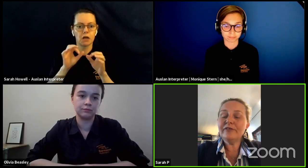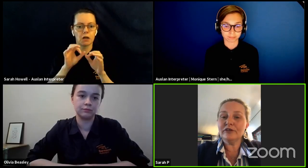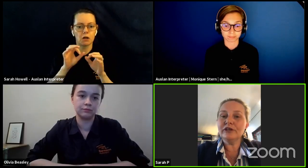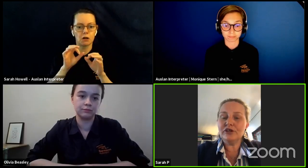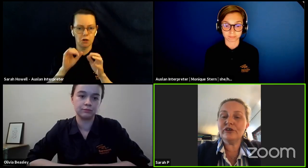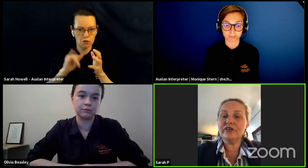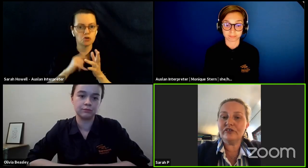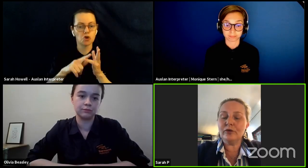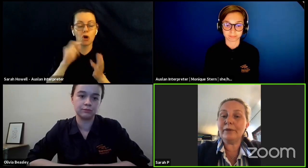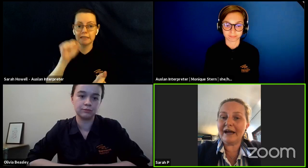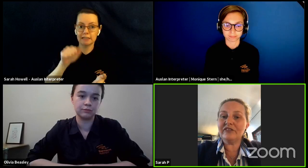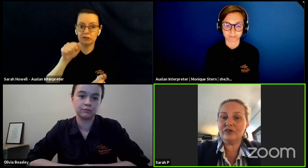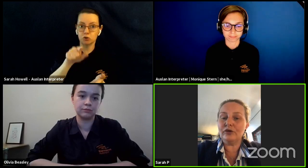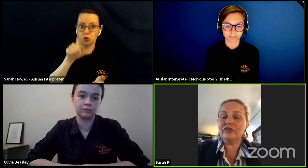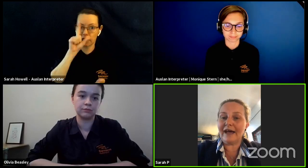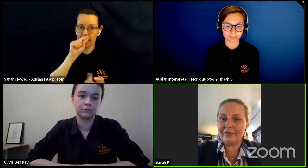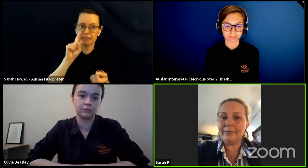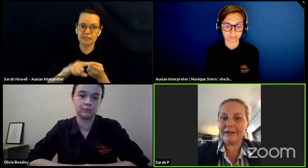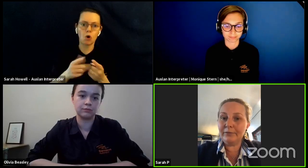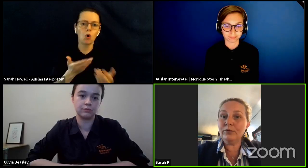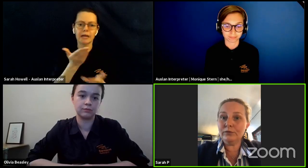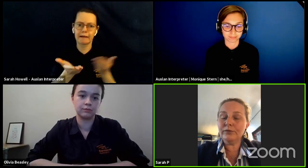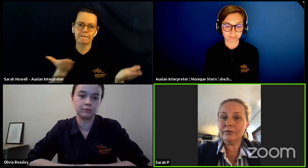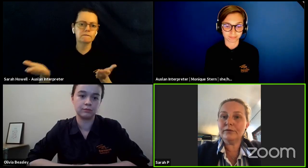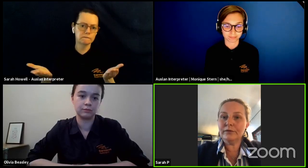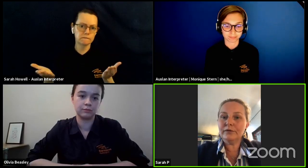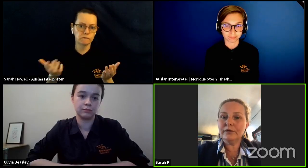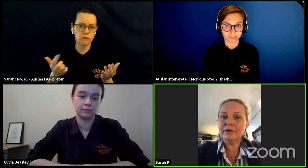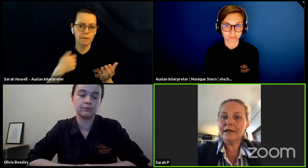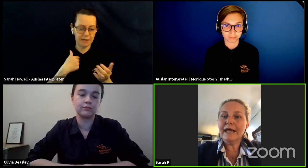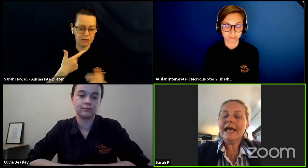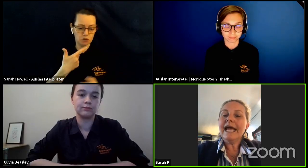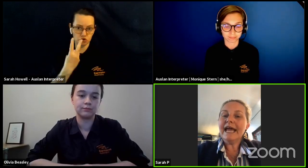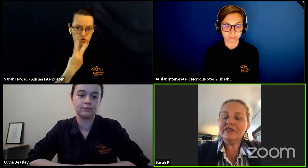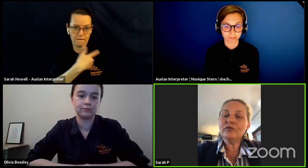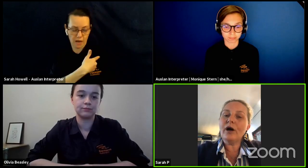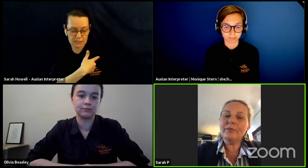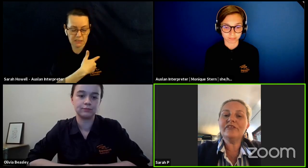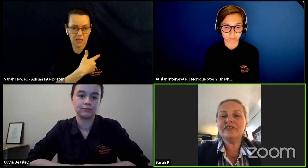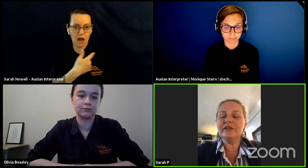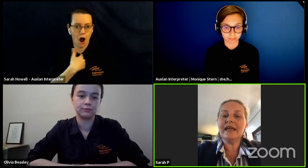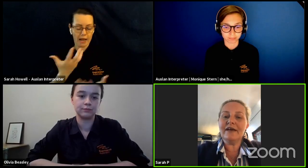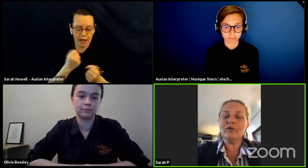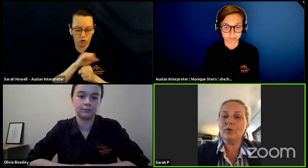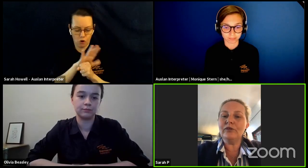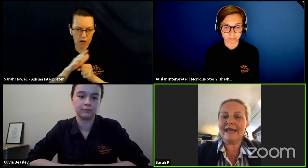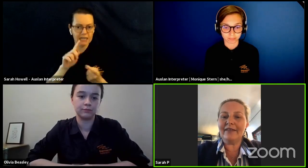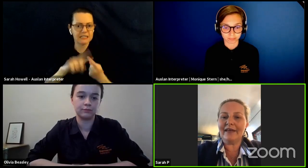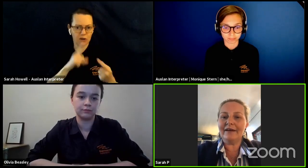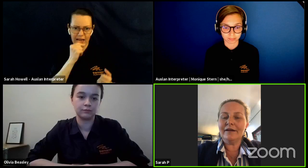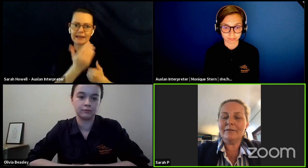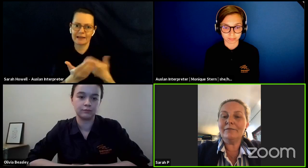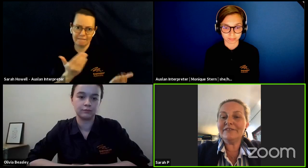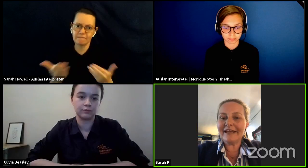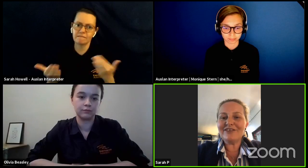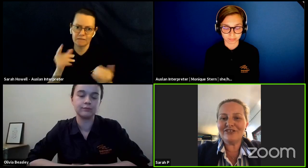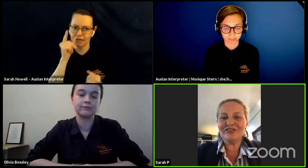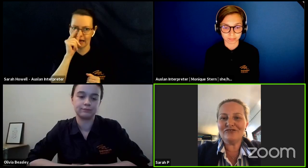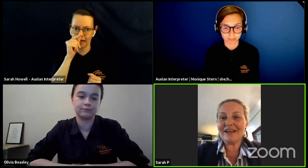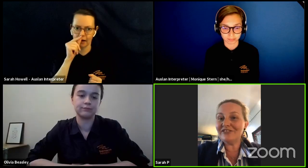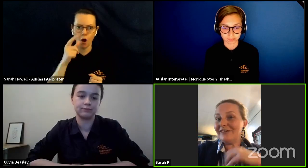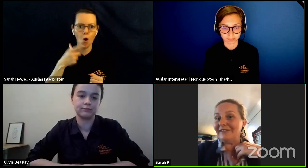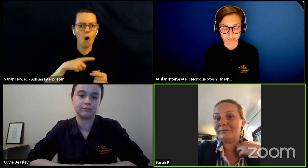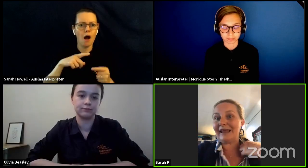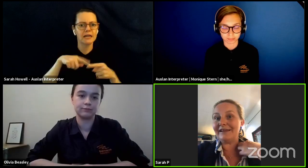So absolutely, you can still pass it on to other people. Hence why we still have all the other